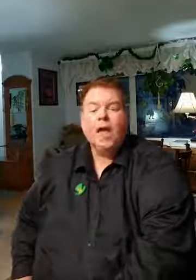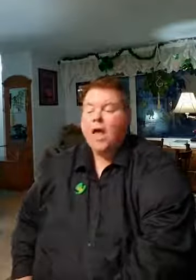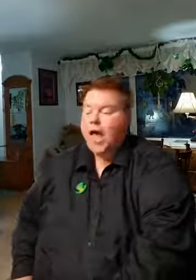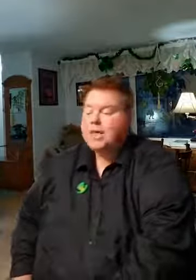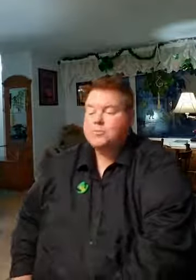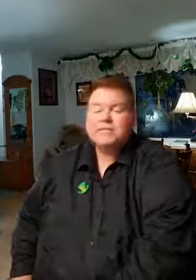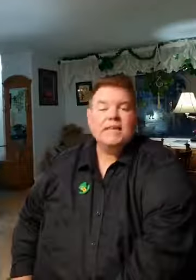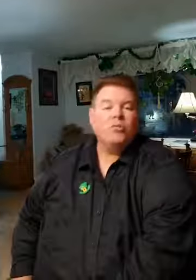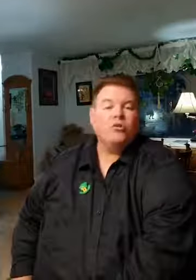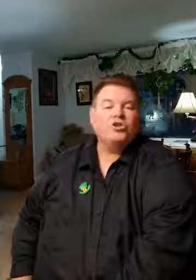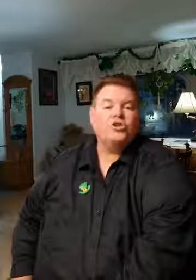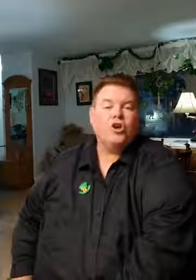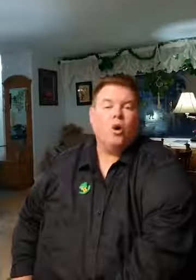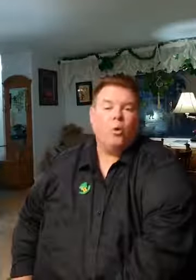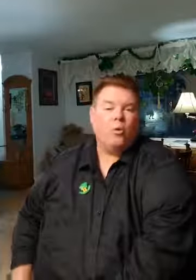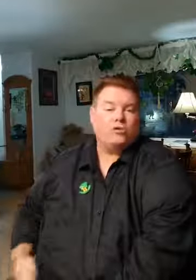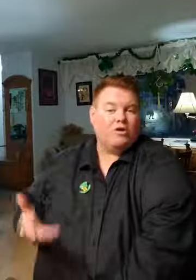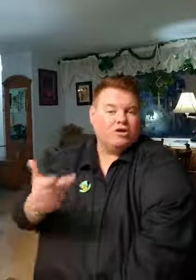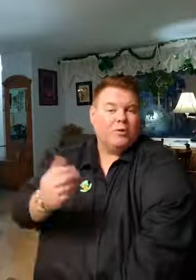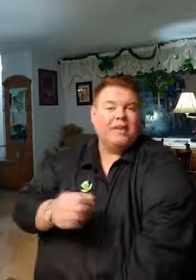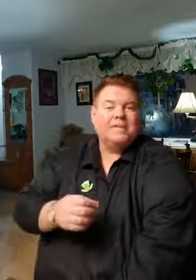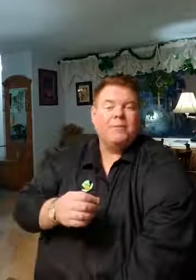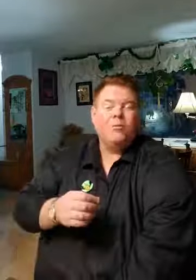as we sing the word show. So I'll just do a little demo once.